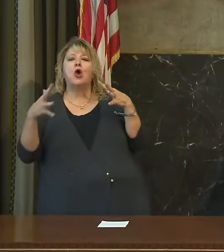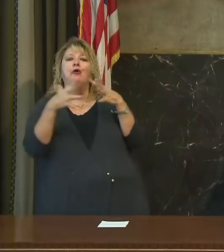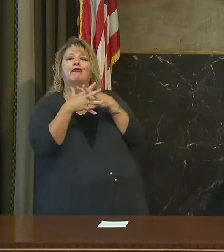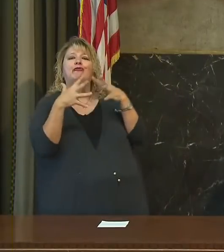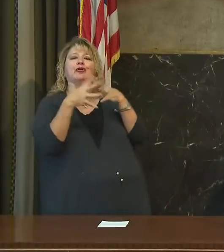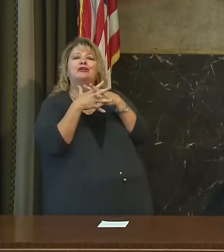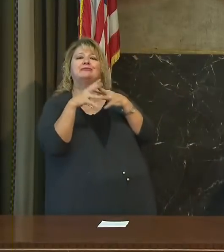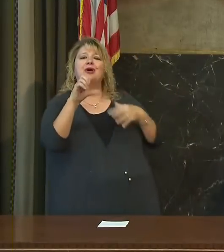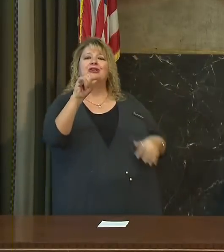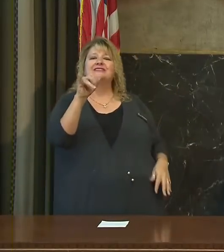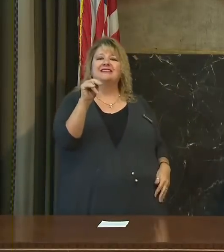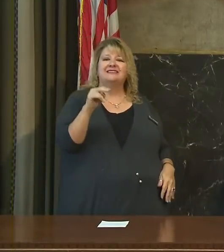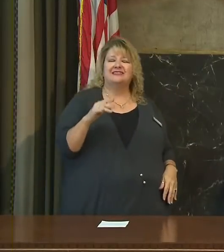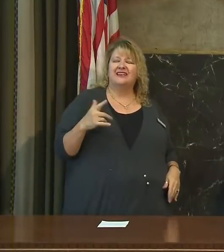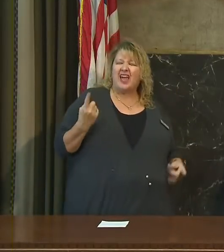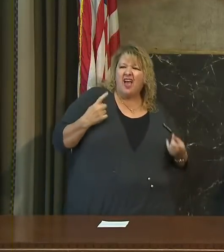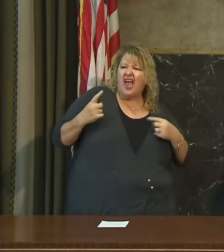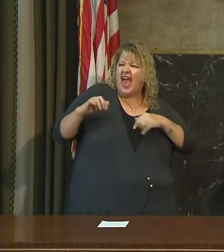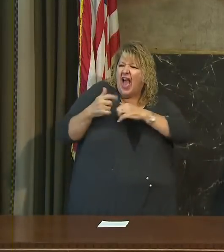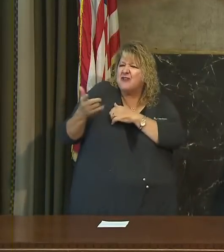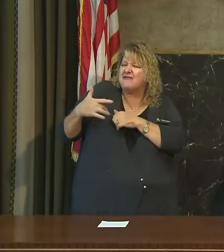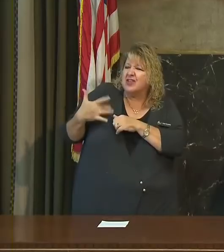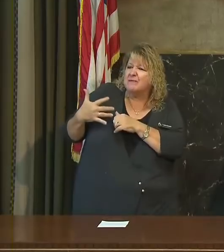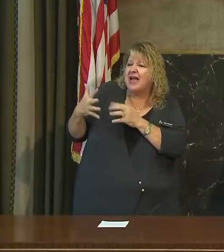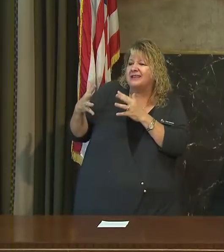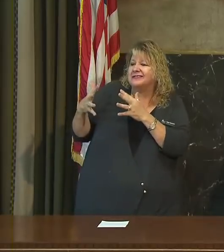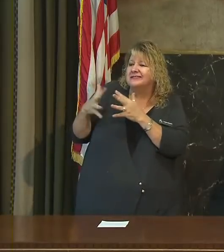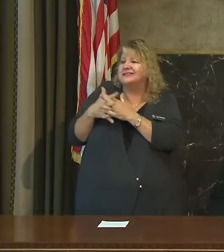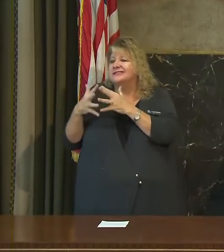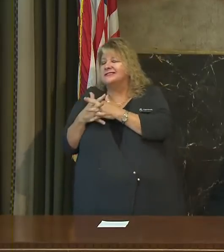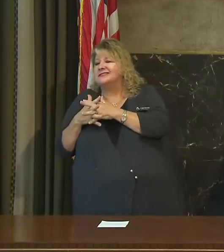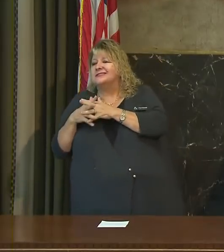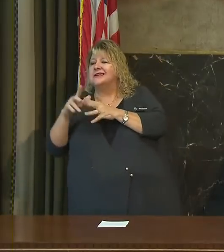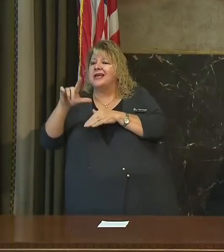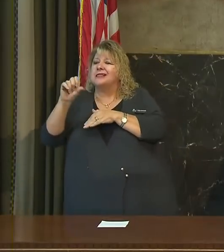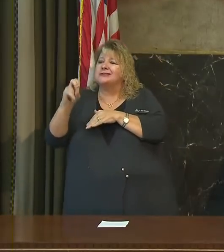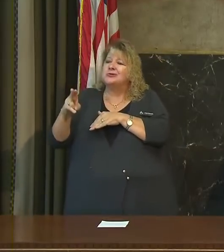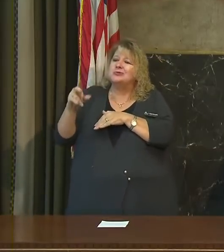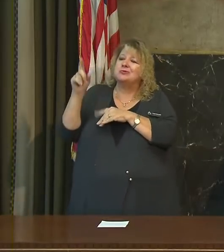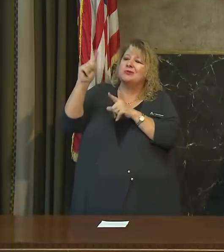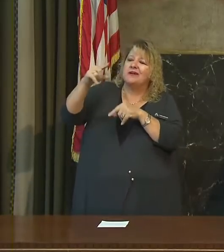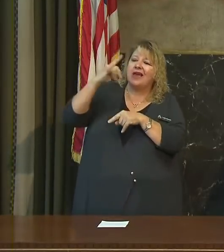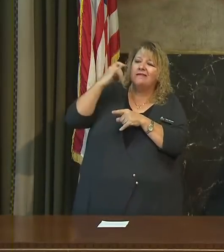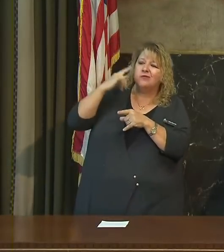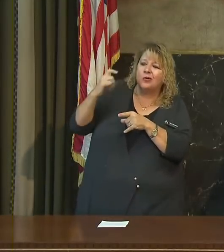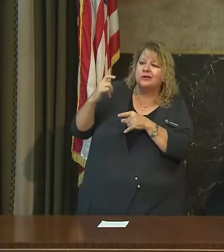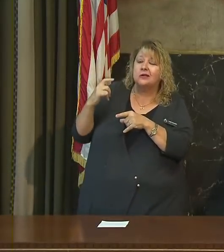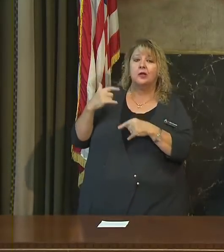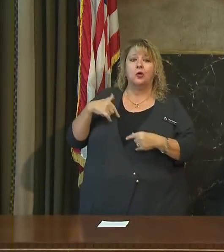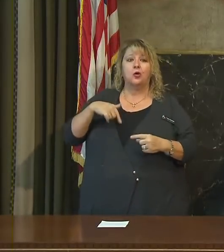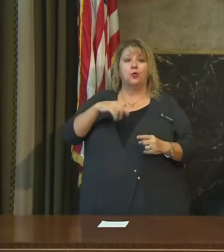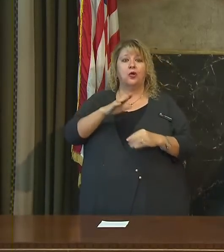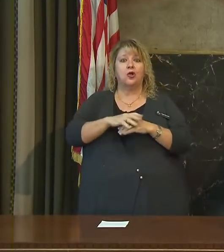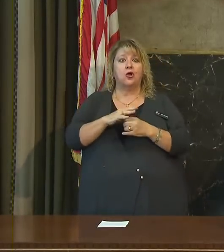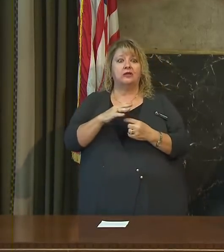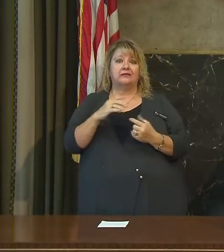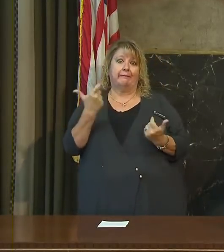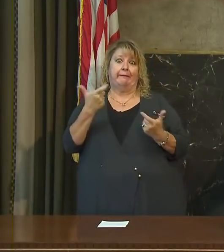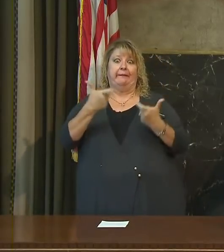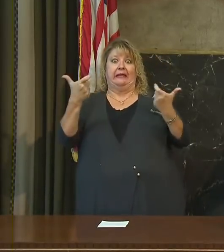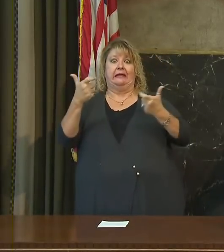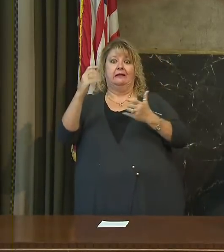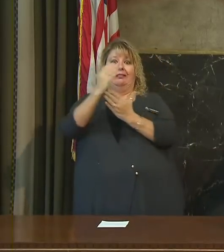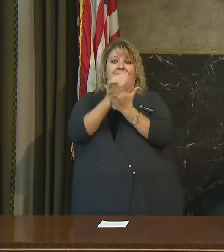season's going to look like? And I mean, how do you feel about LSU heading to California to play, especially when we're on the list by the White House? Yeah, you